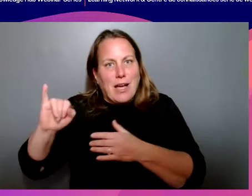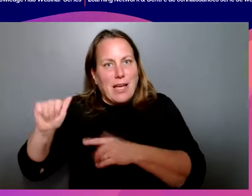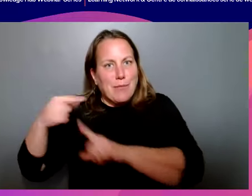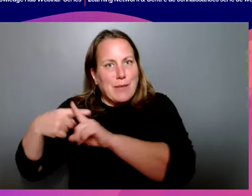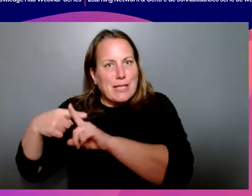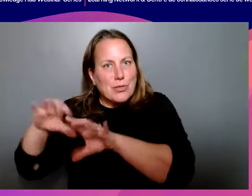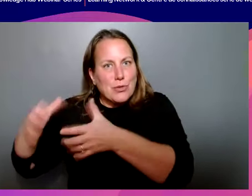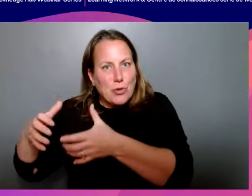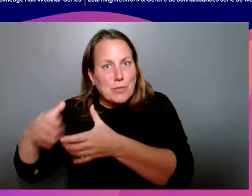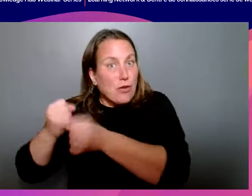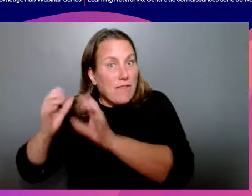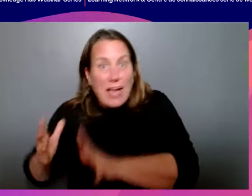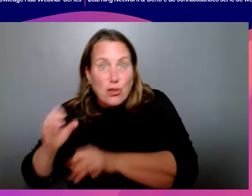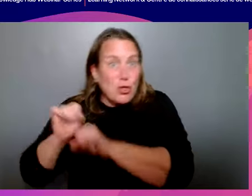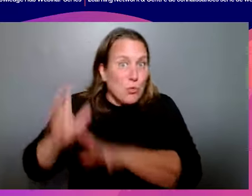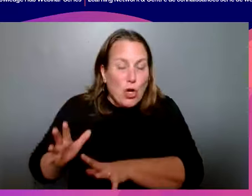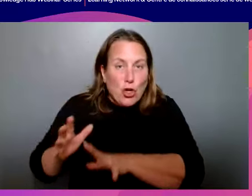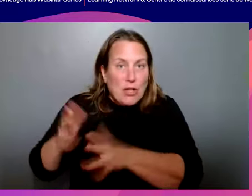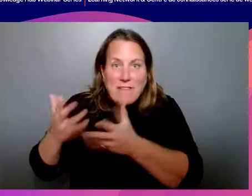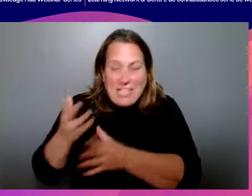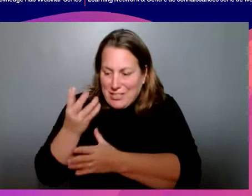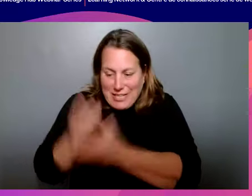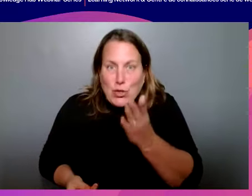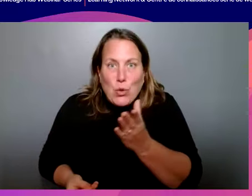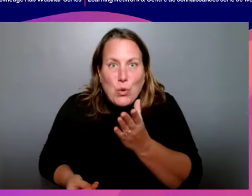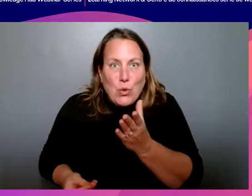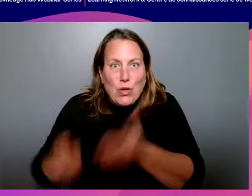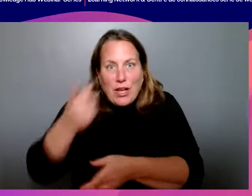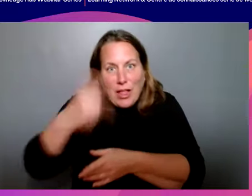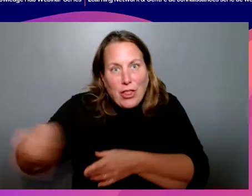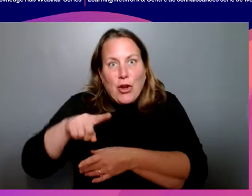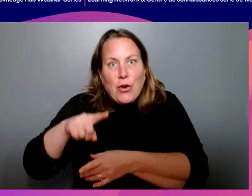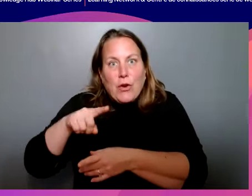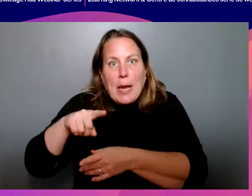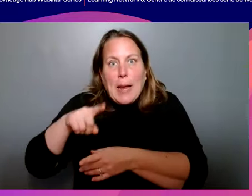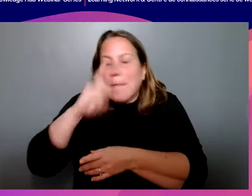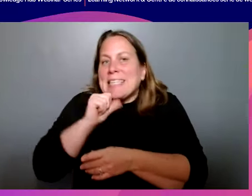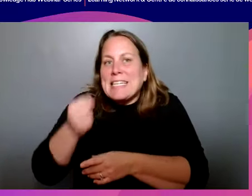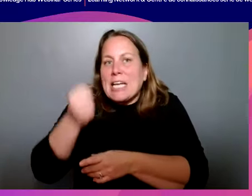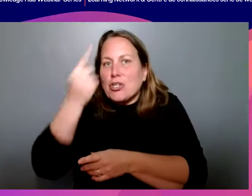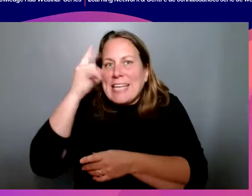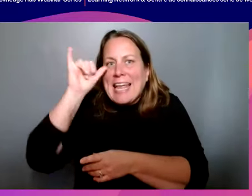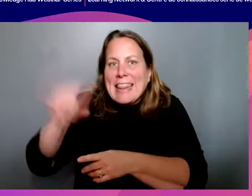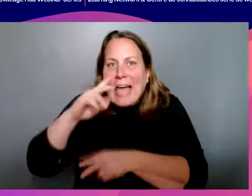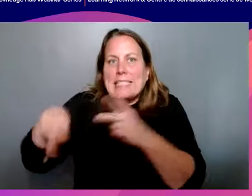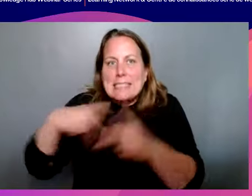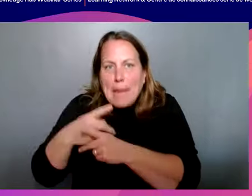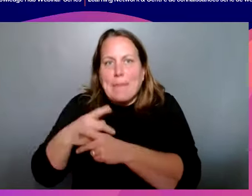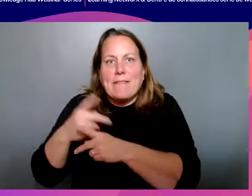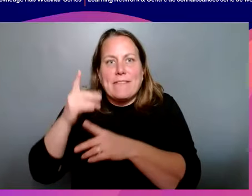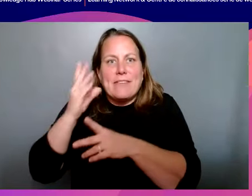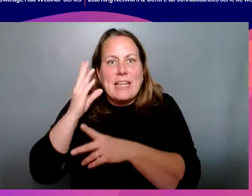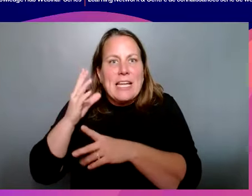survivors and workers due to binary cis heteronormative understandings of violence. We must also address the